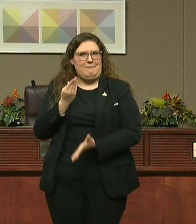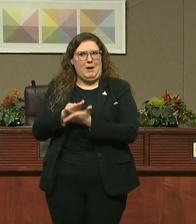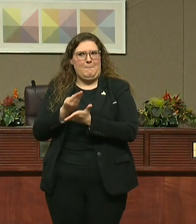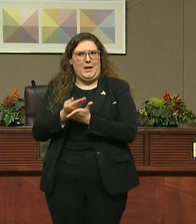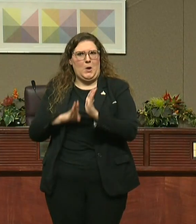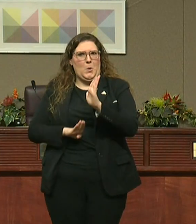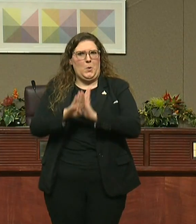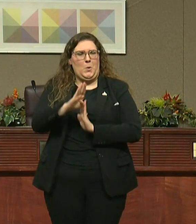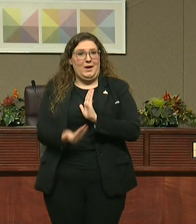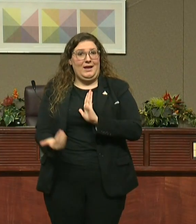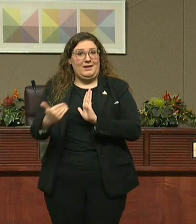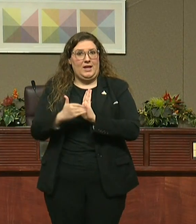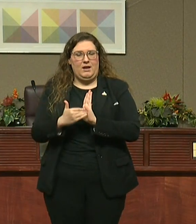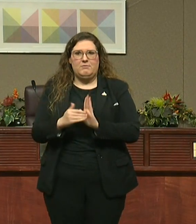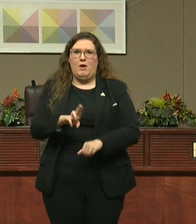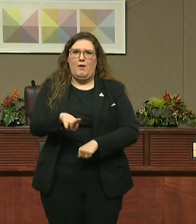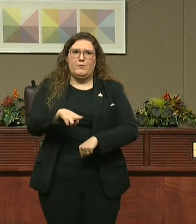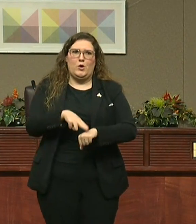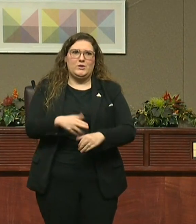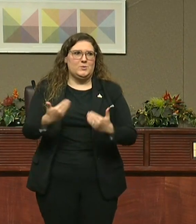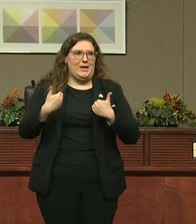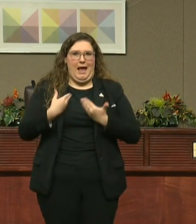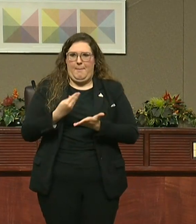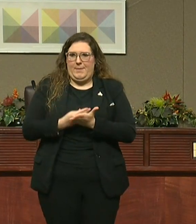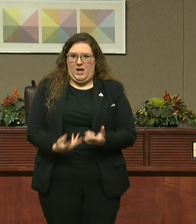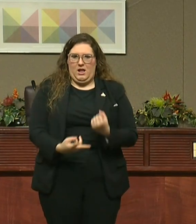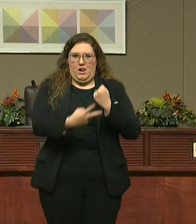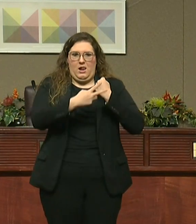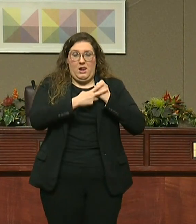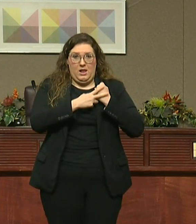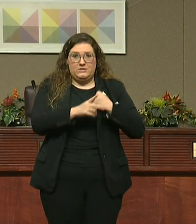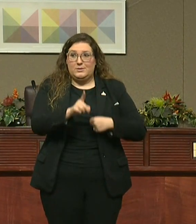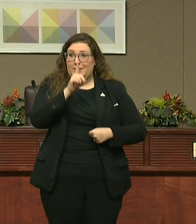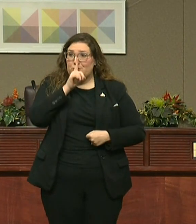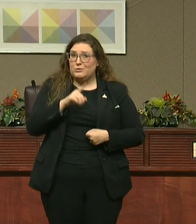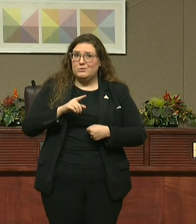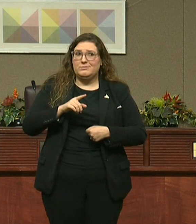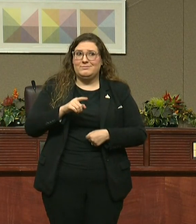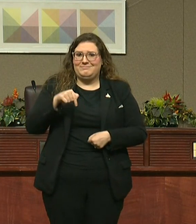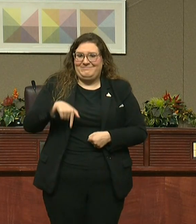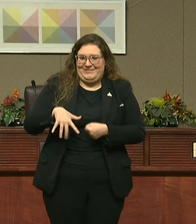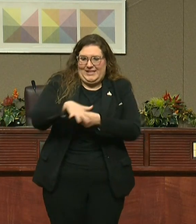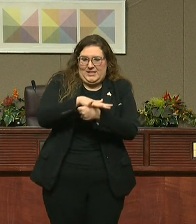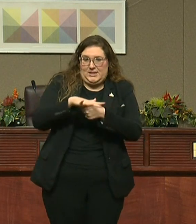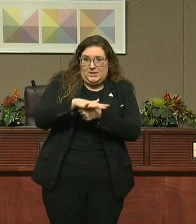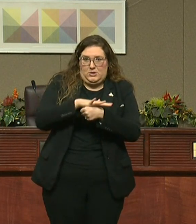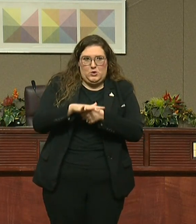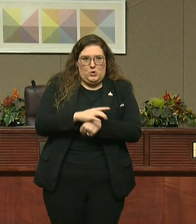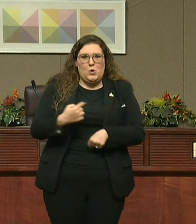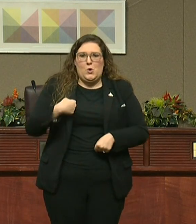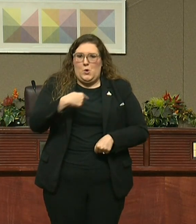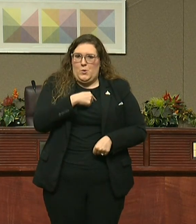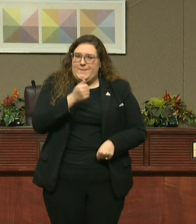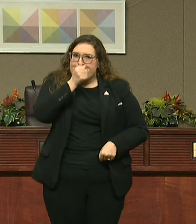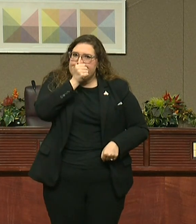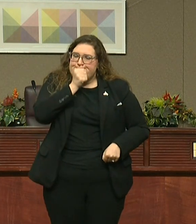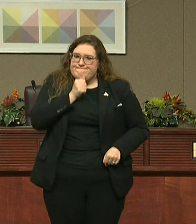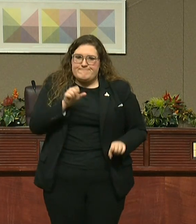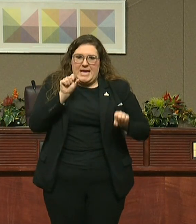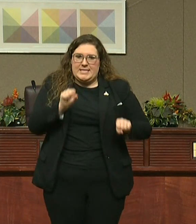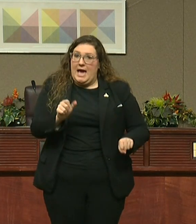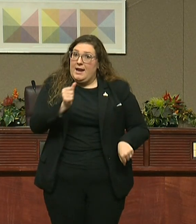reserves that can help the county weather this economic storm, and I'm committed to closely monitoring and analyzing the effects